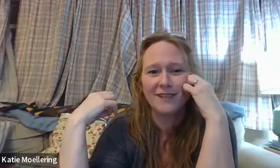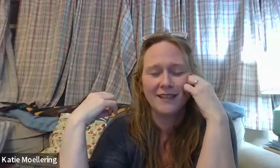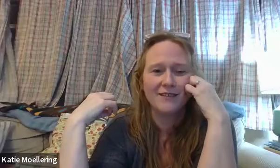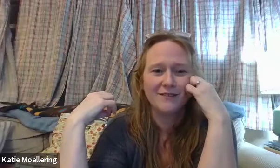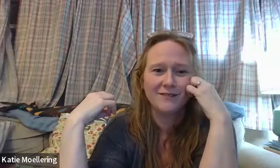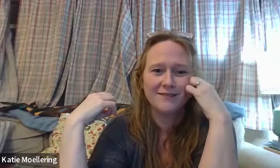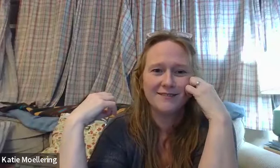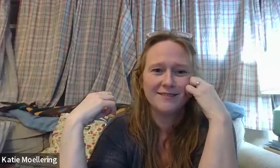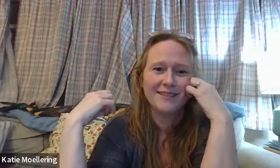you know,